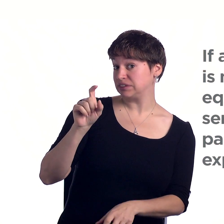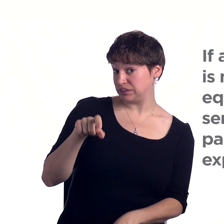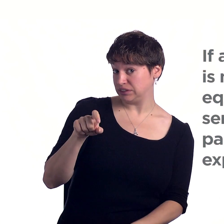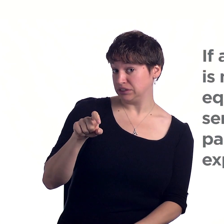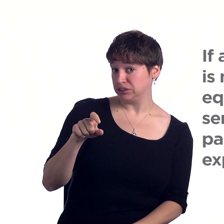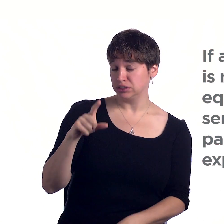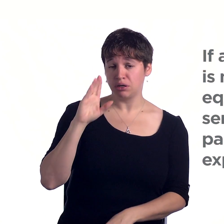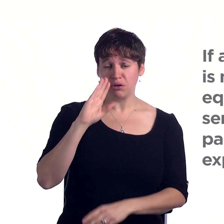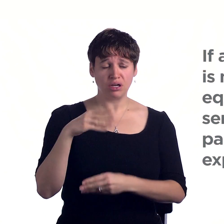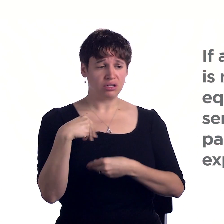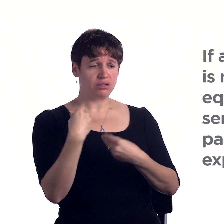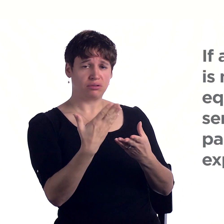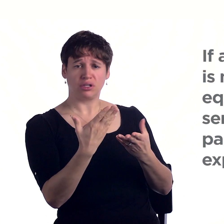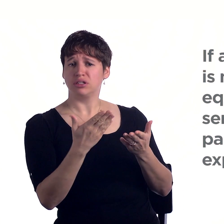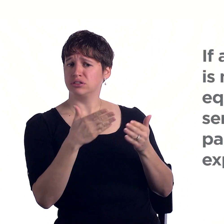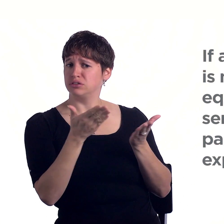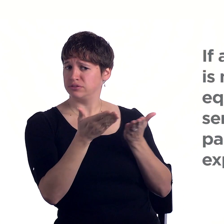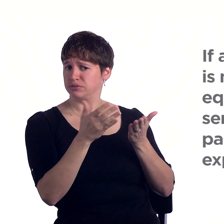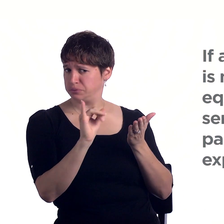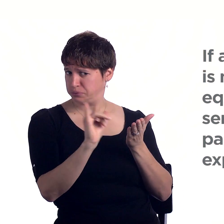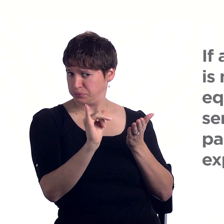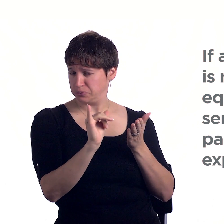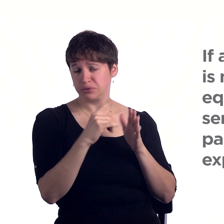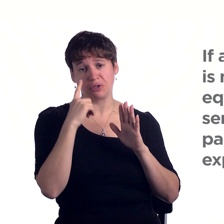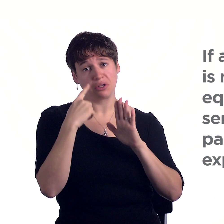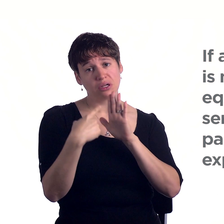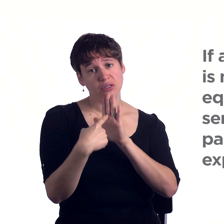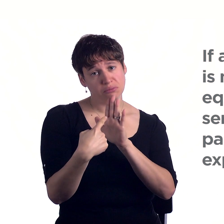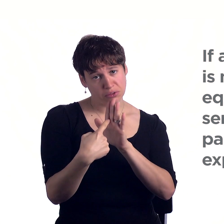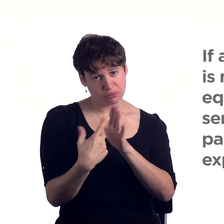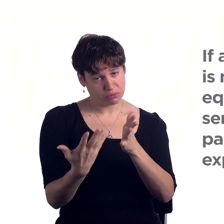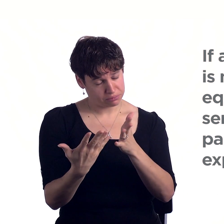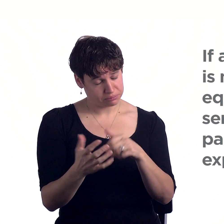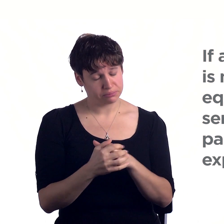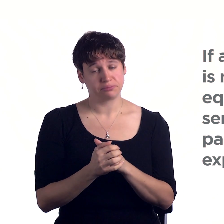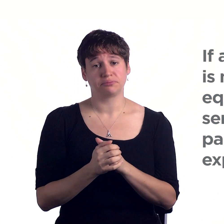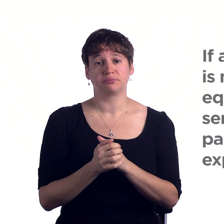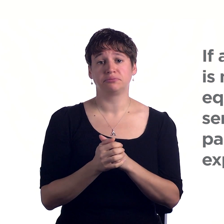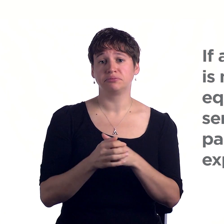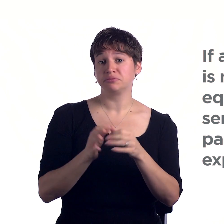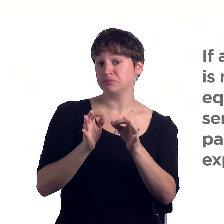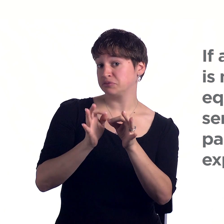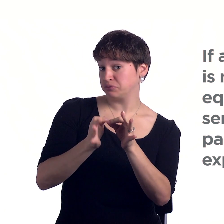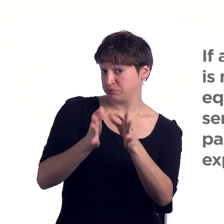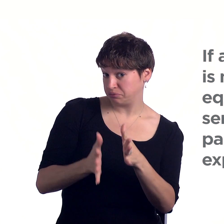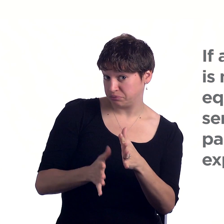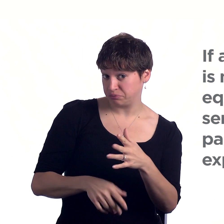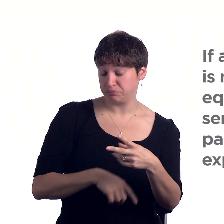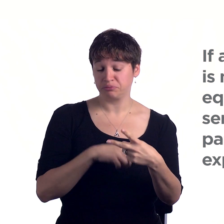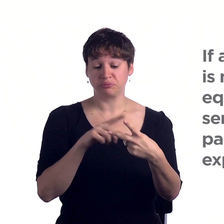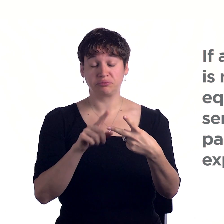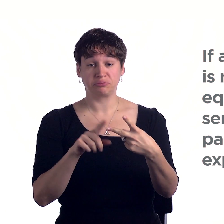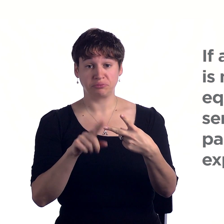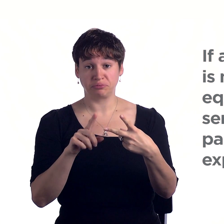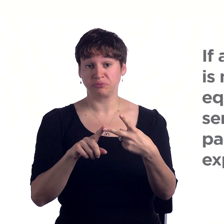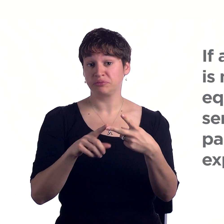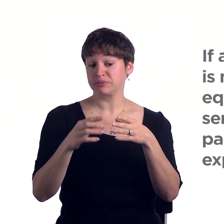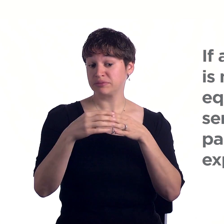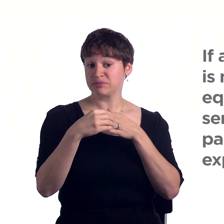If an accommodation is needed to give equal access to public services or to take part in healthcare